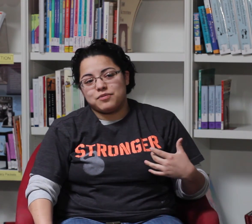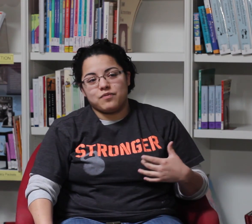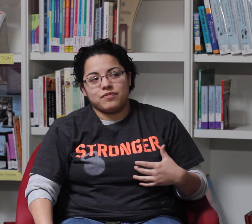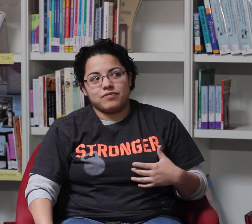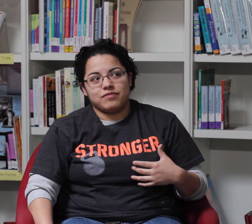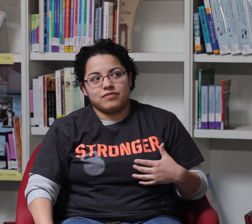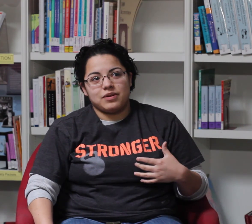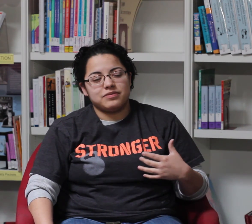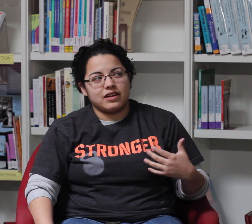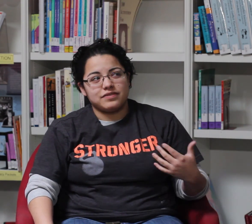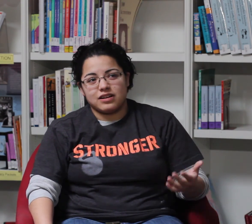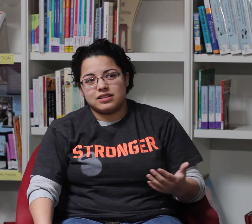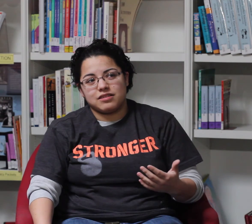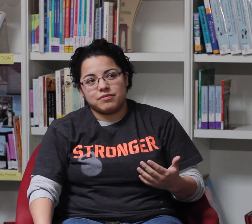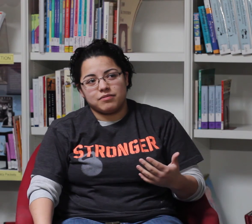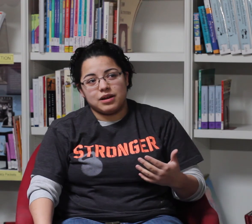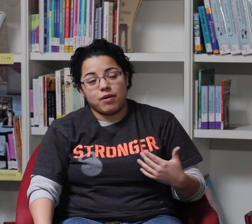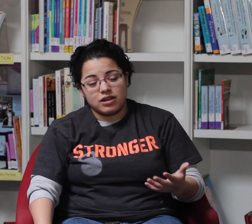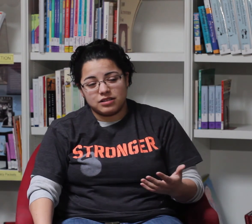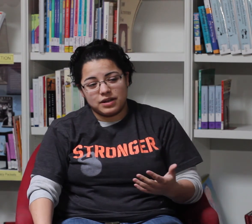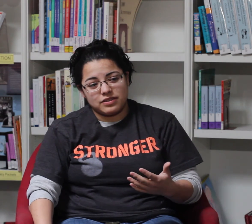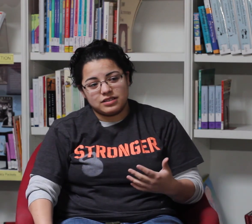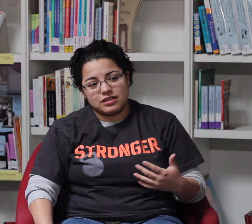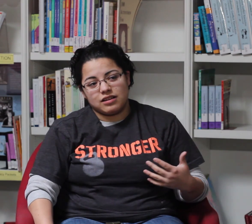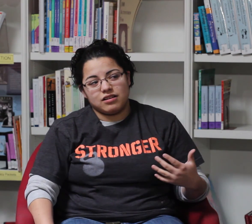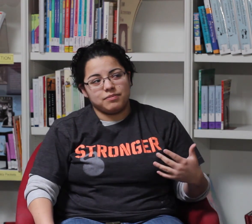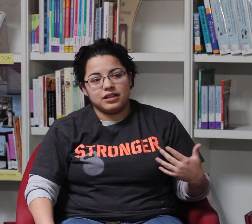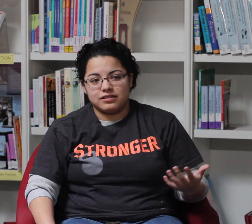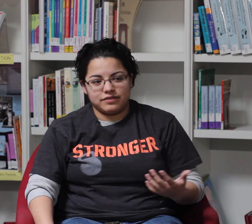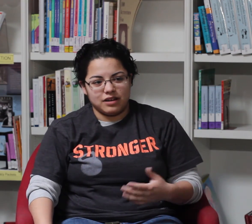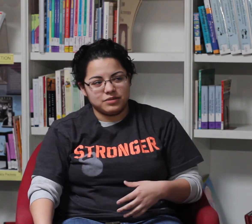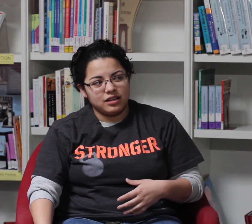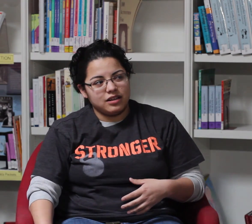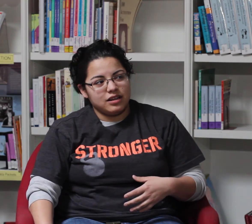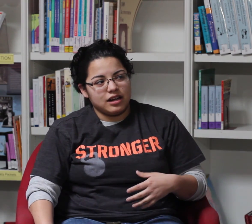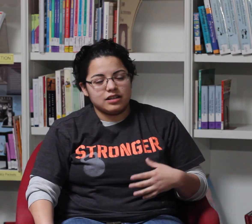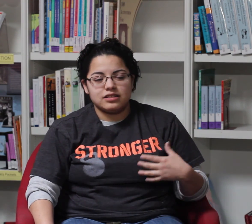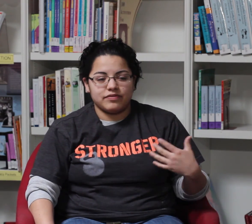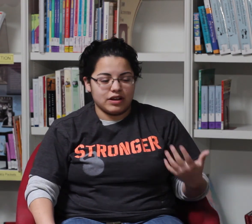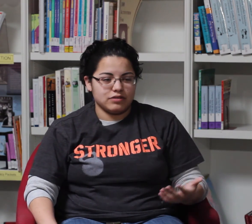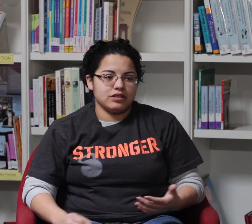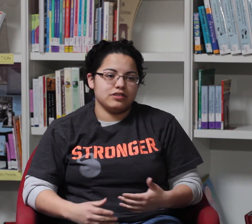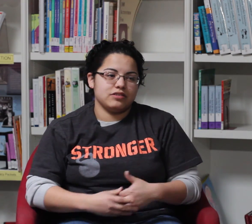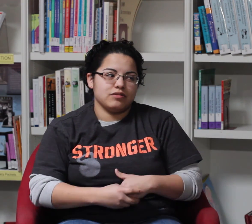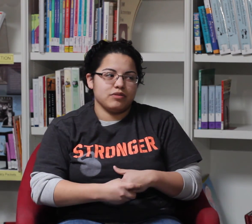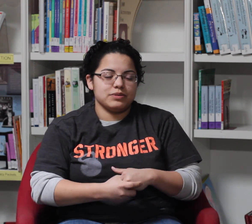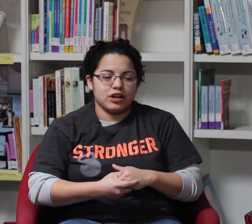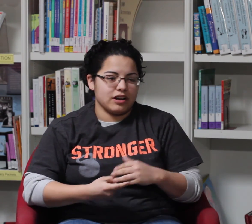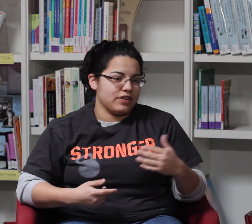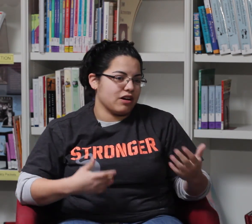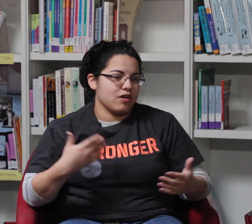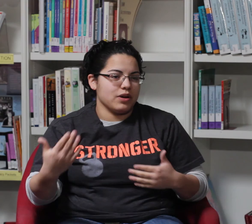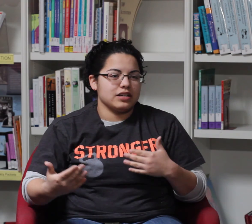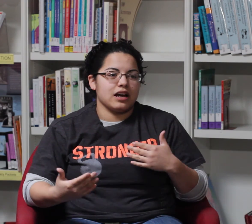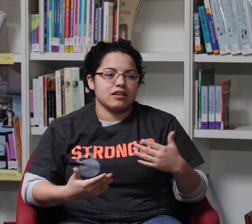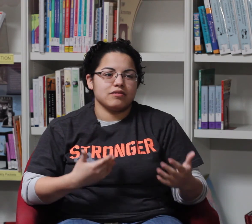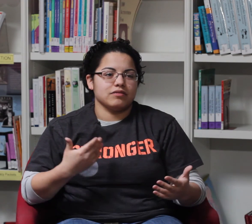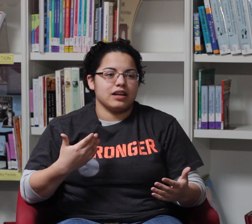them, my boss about this millions of times, and we've been trying to figure out ways how to